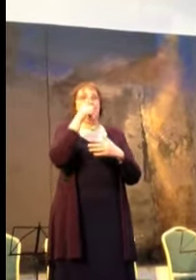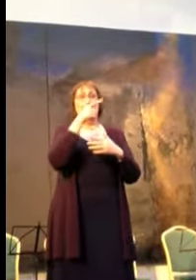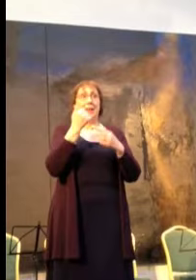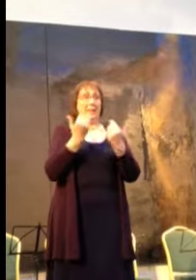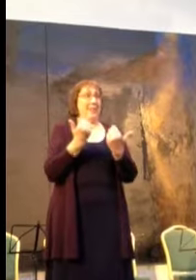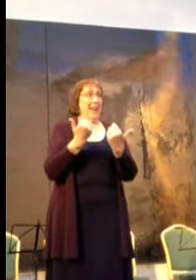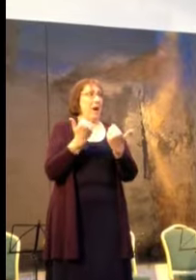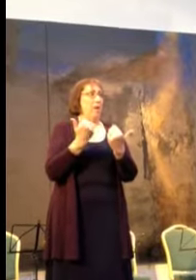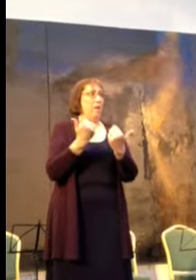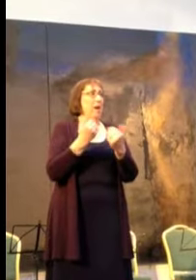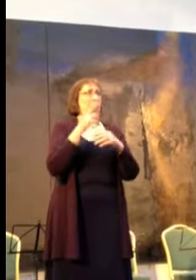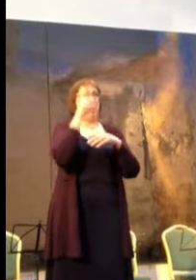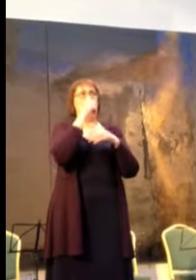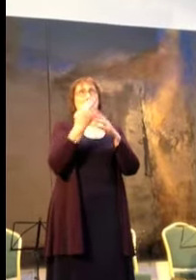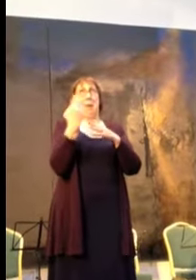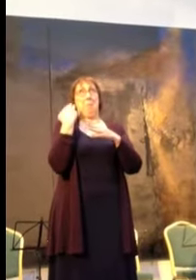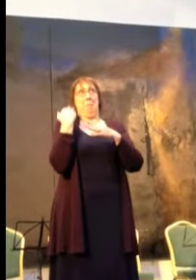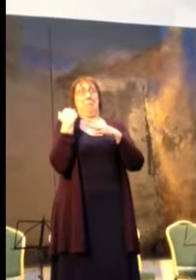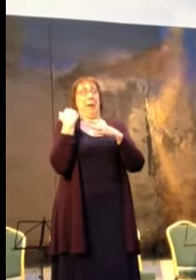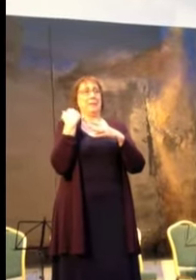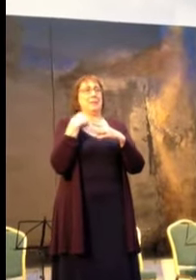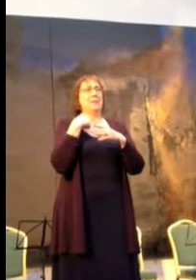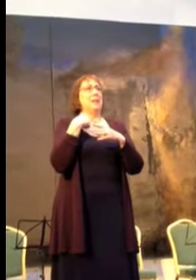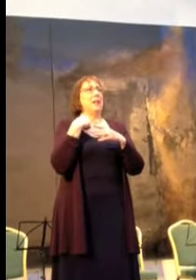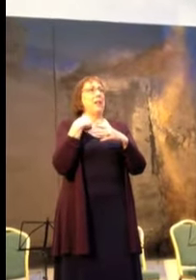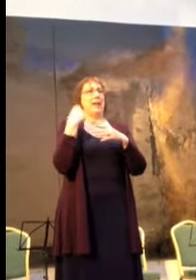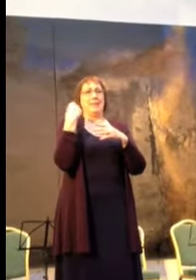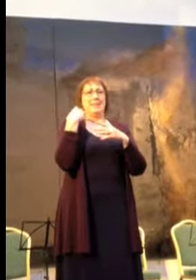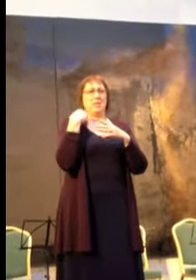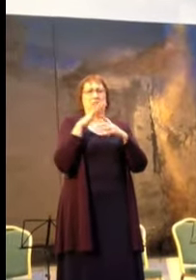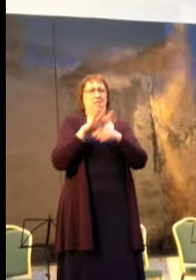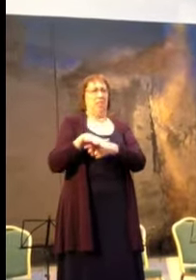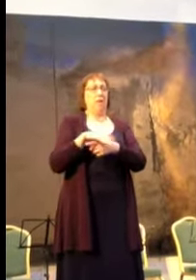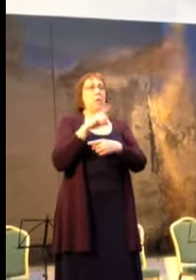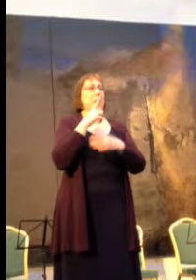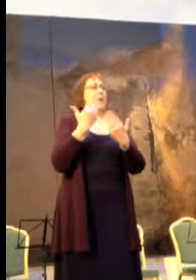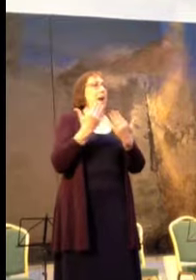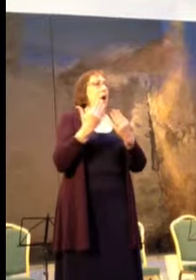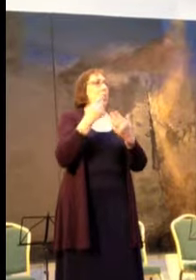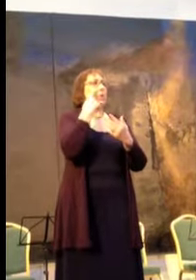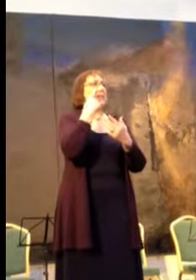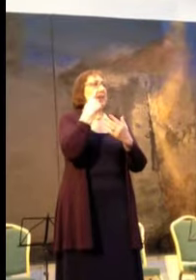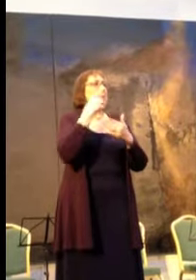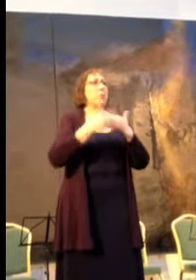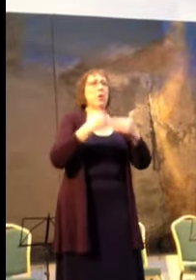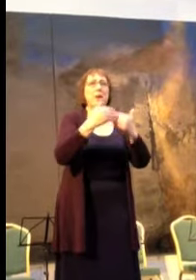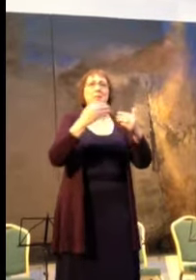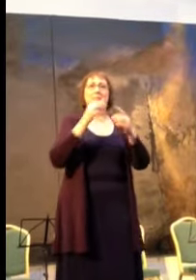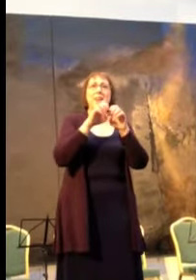I remember in my other life, to have assisted slightly. We have a framework of progressive equality